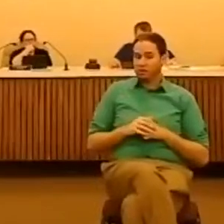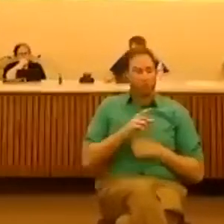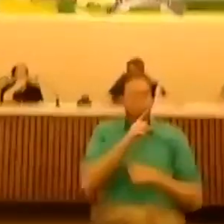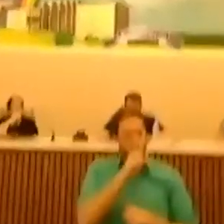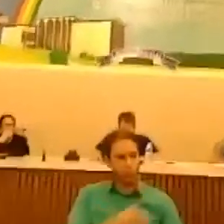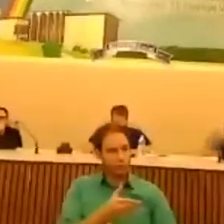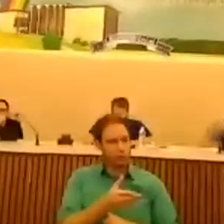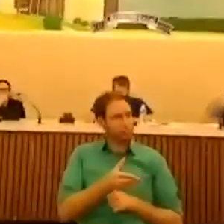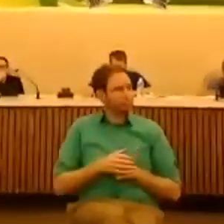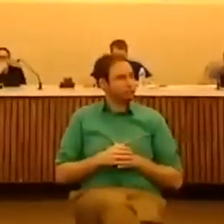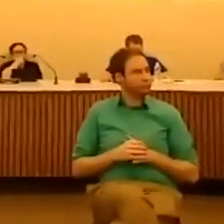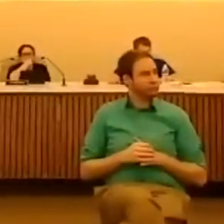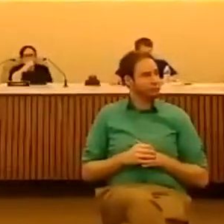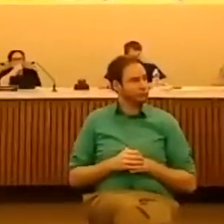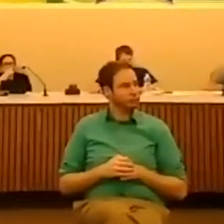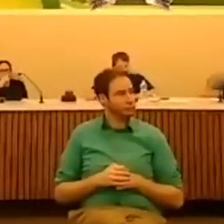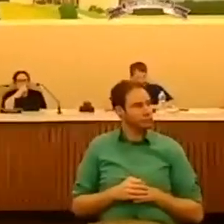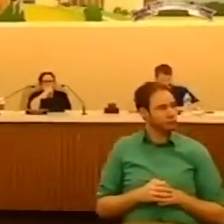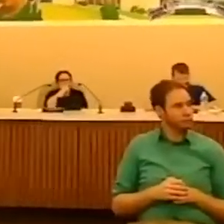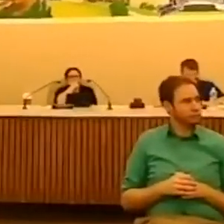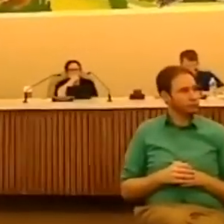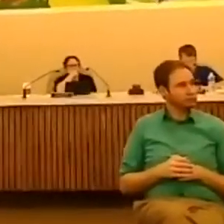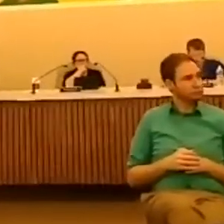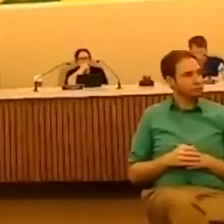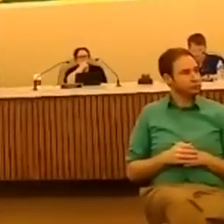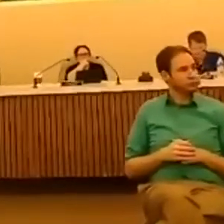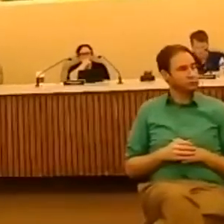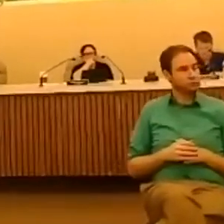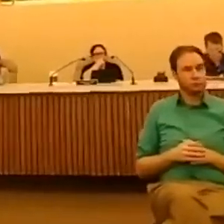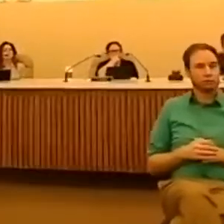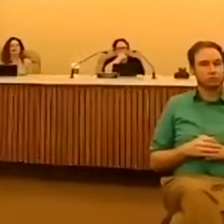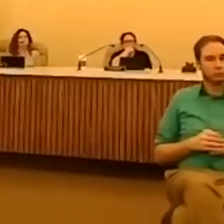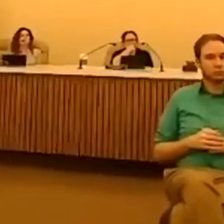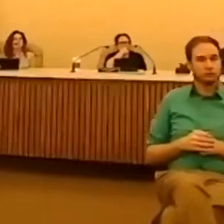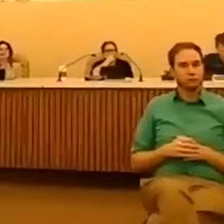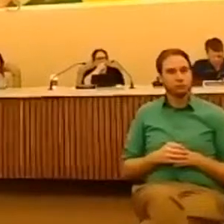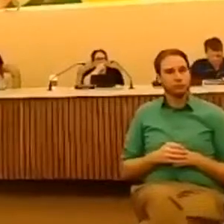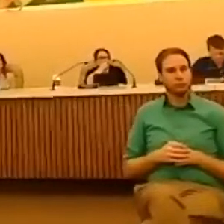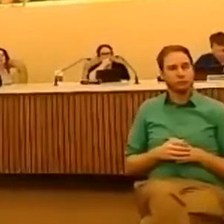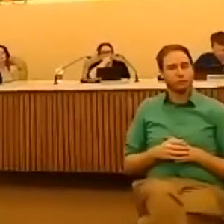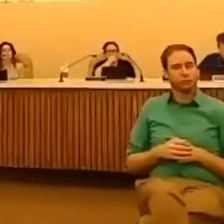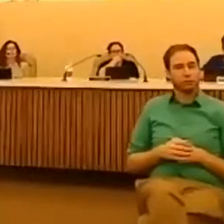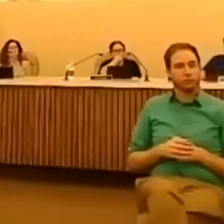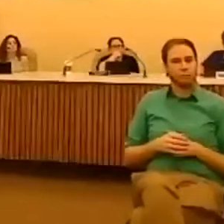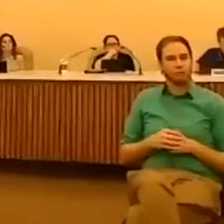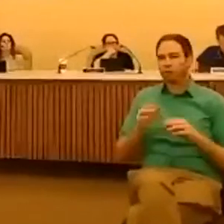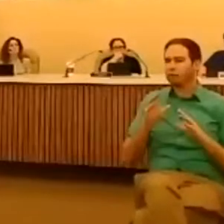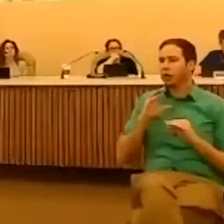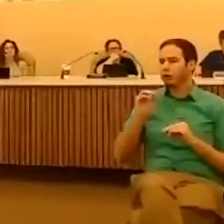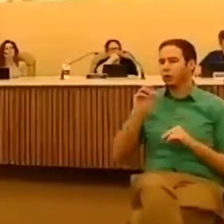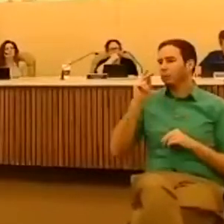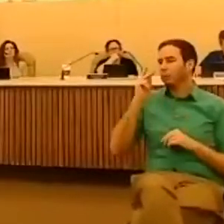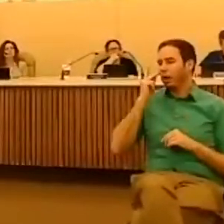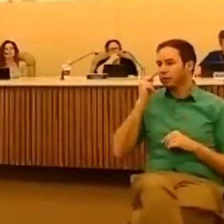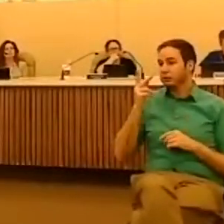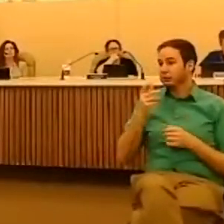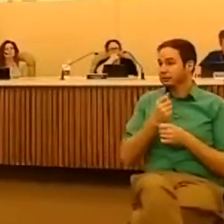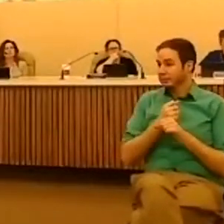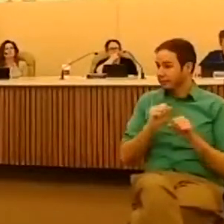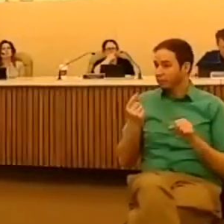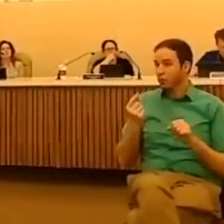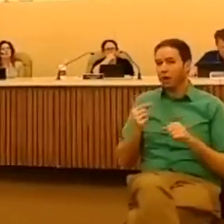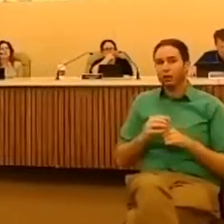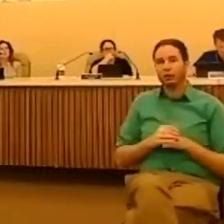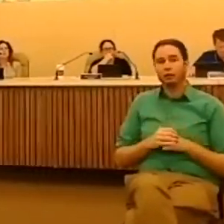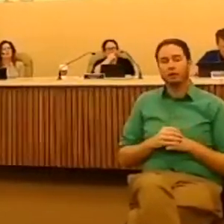Sure. She said, okay, so no politics. How about safety, Steve? Just put